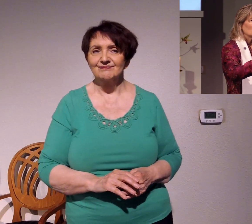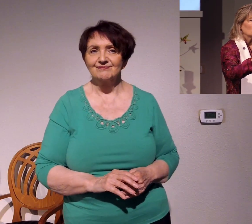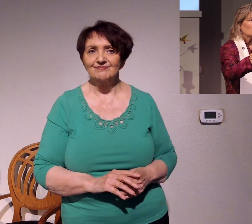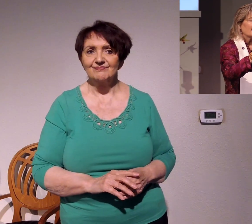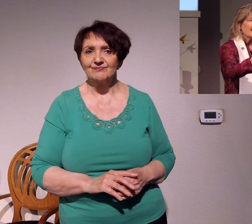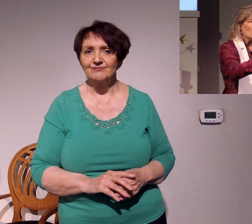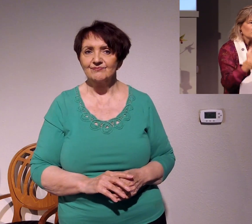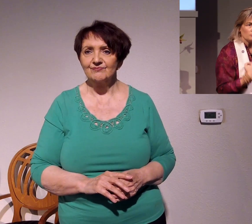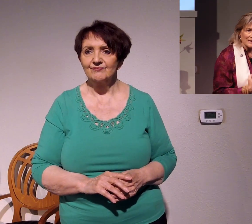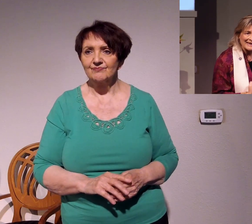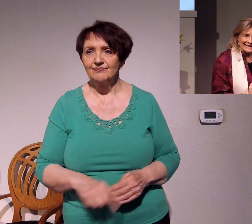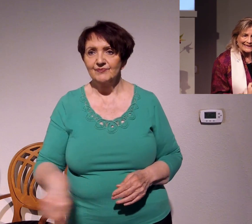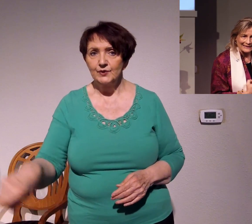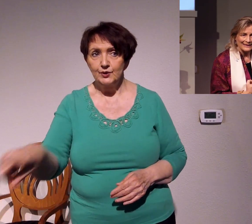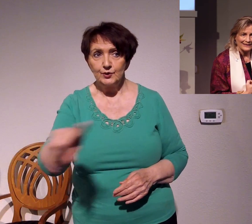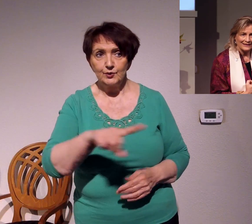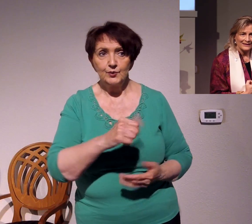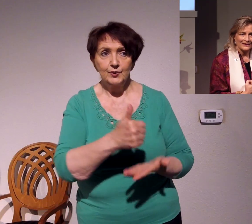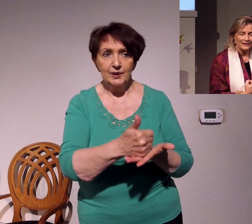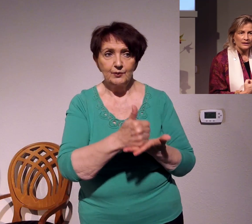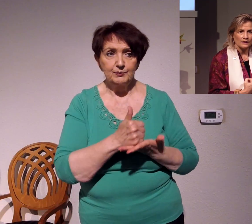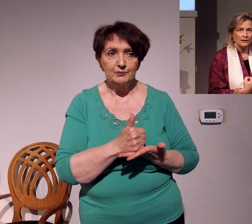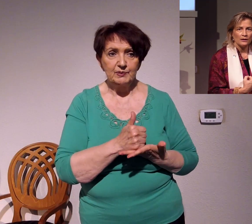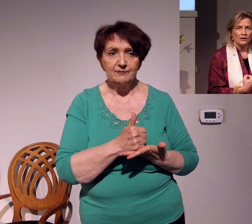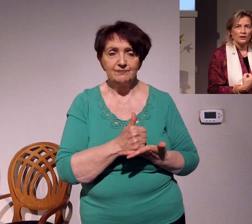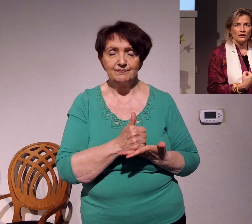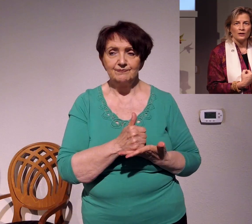You helped me